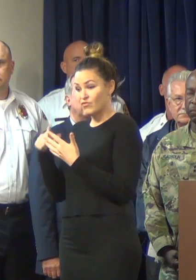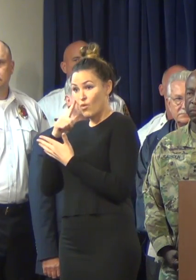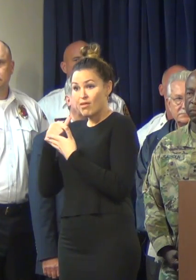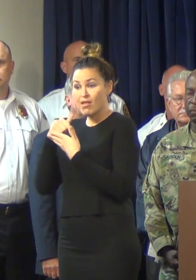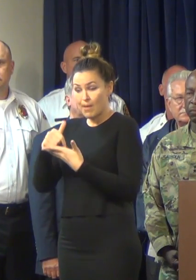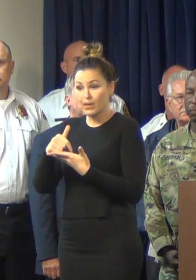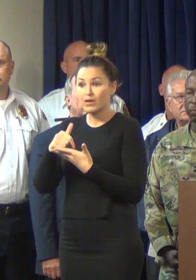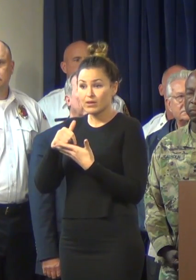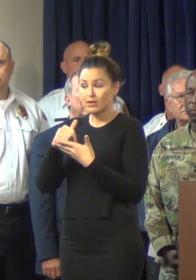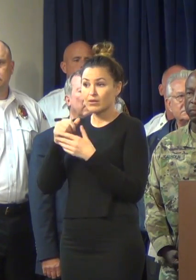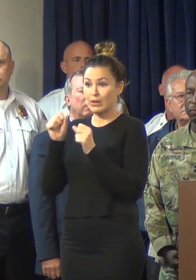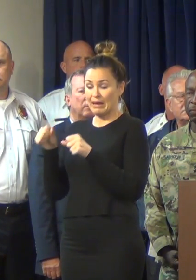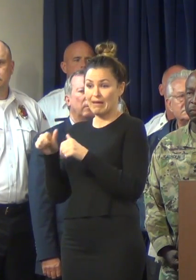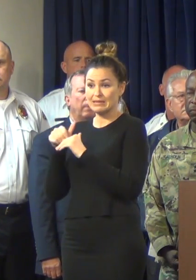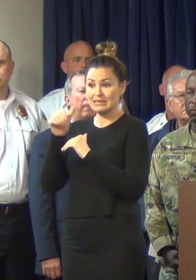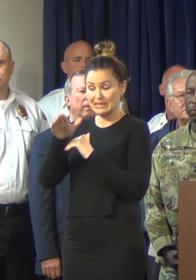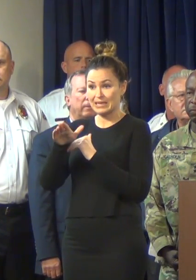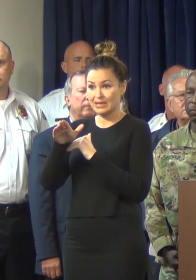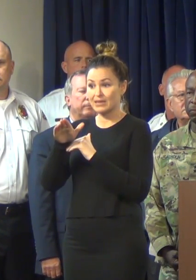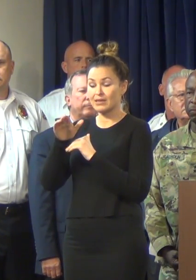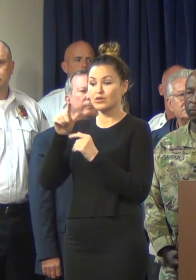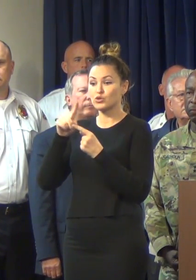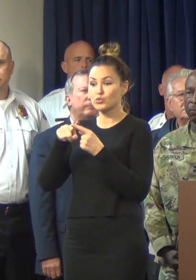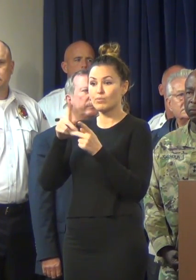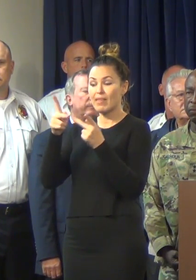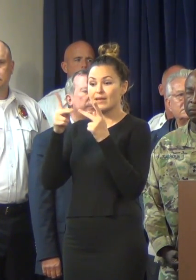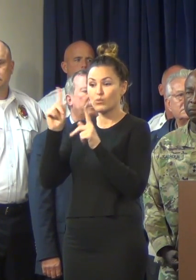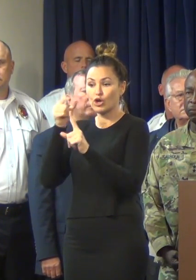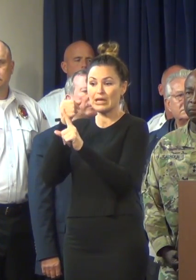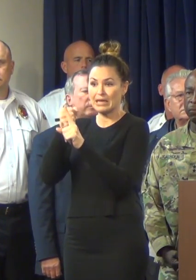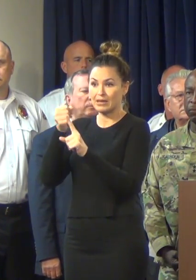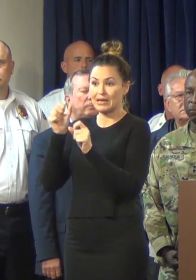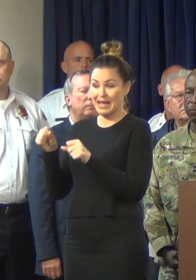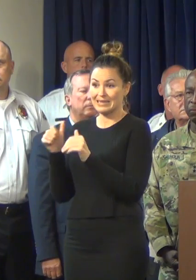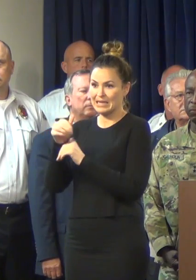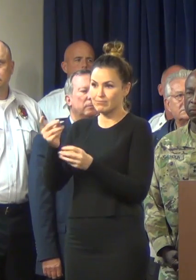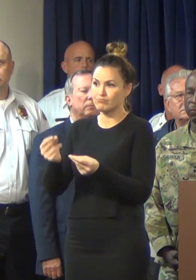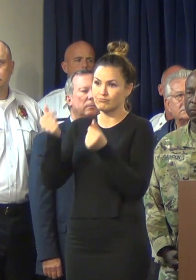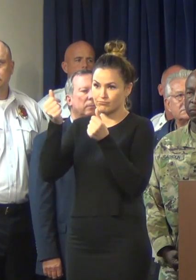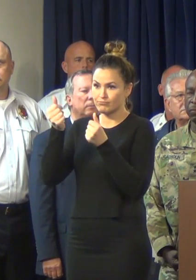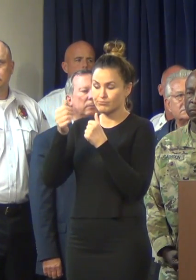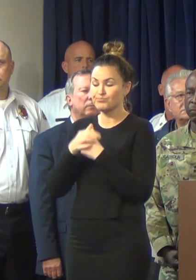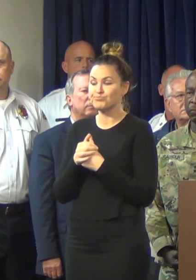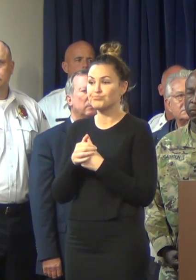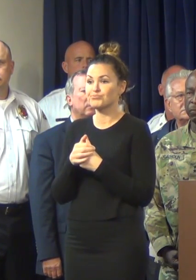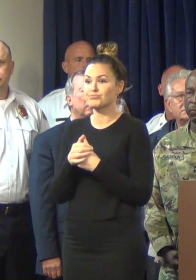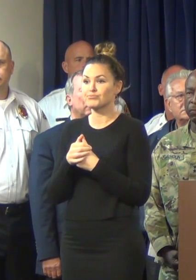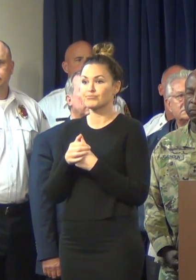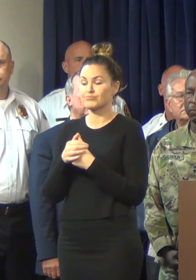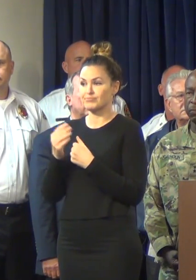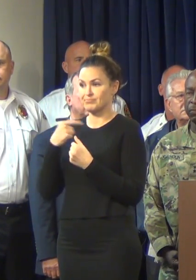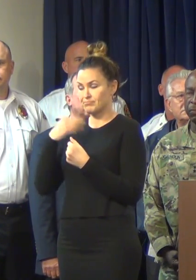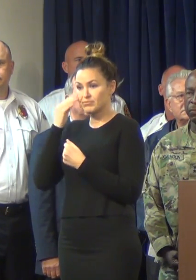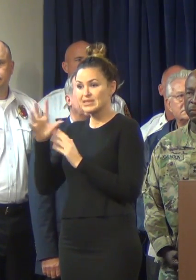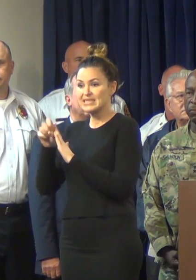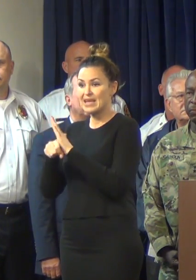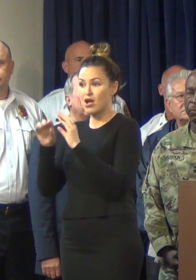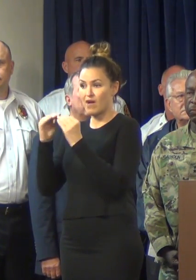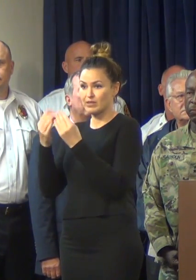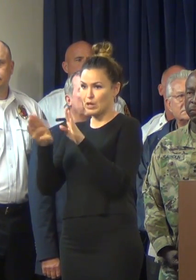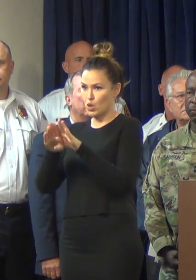able to be deployed in affected areas immediately. I have directed state offices to be closed